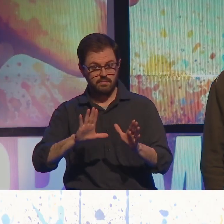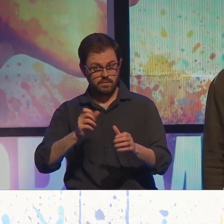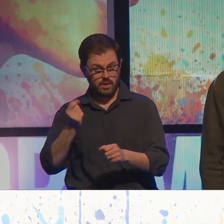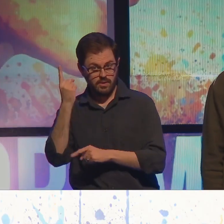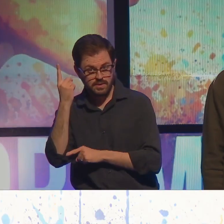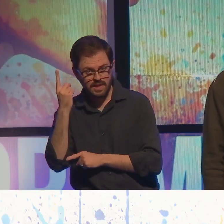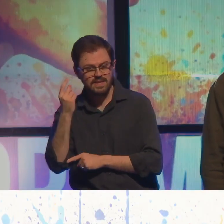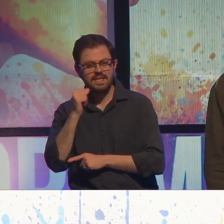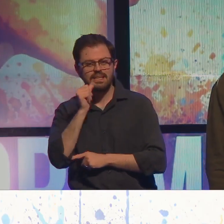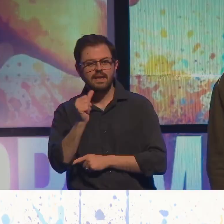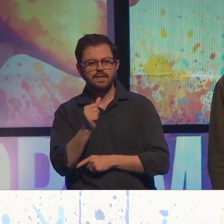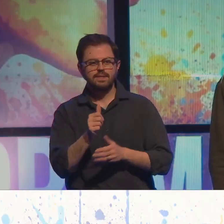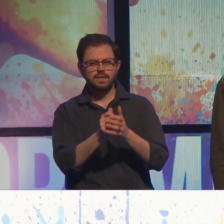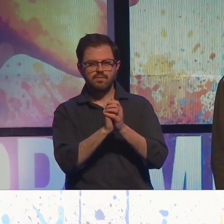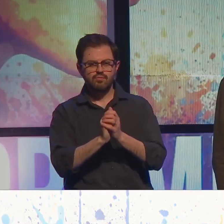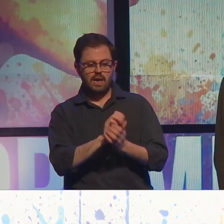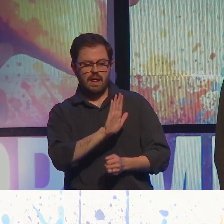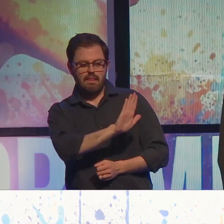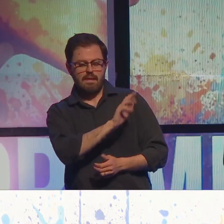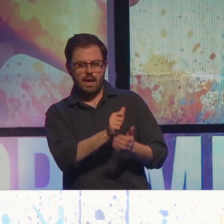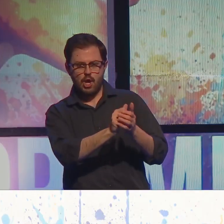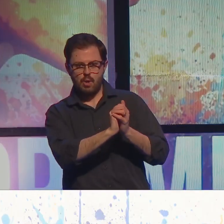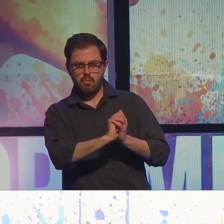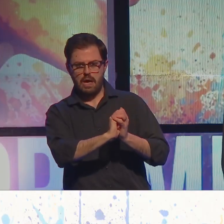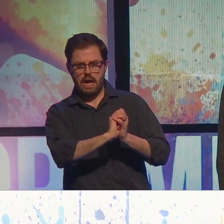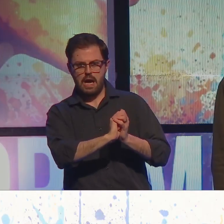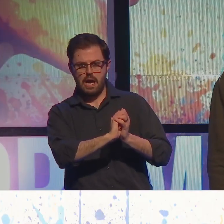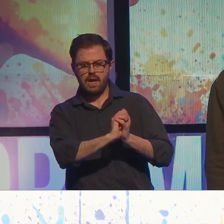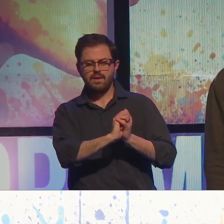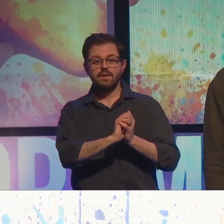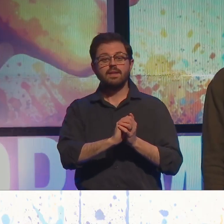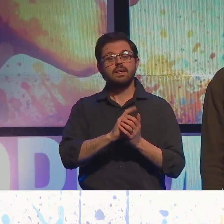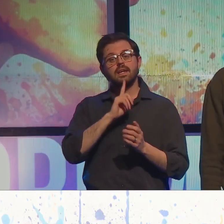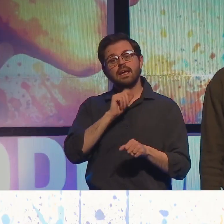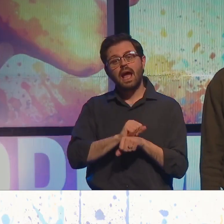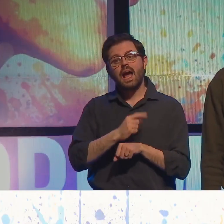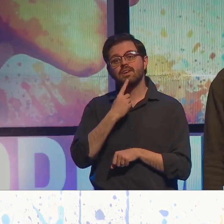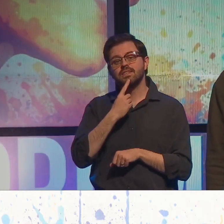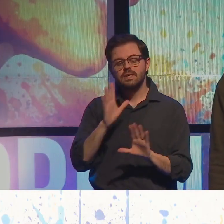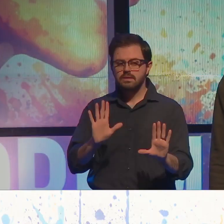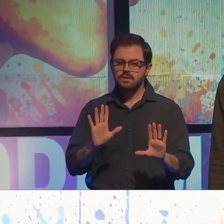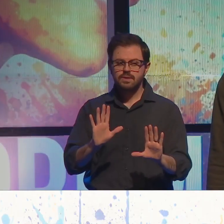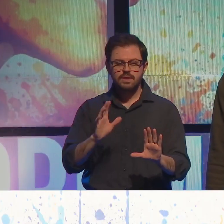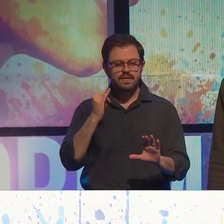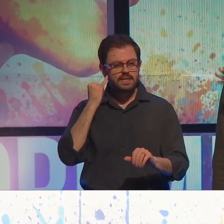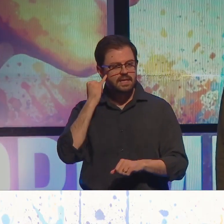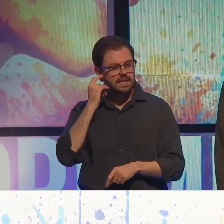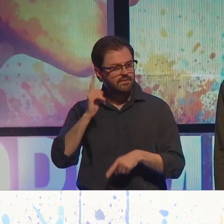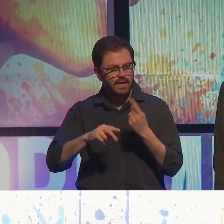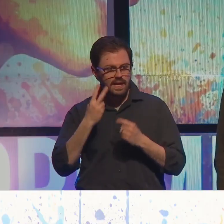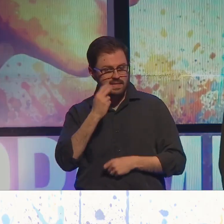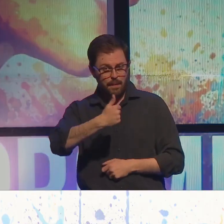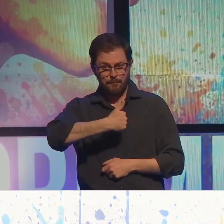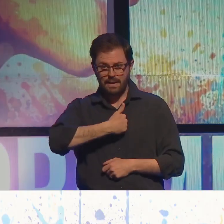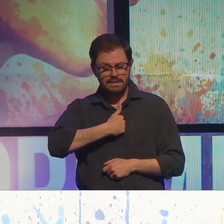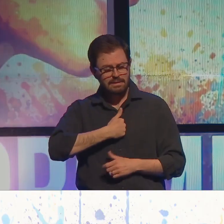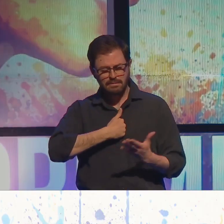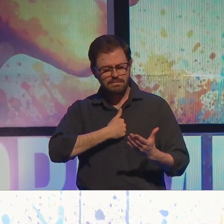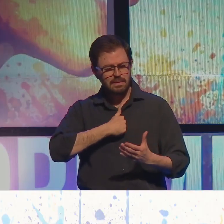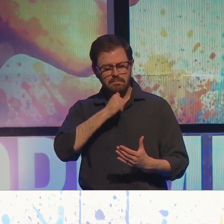the prayer. In fact, he says, I won't believe if I don't see it with my own eyes, if I don't touch it. I won't do